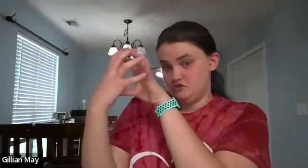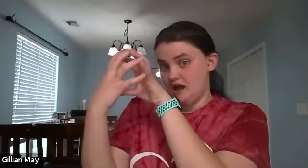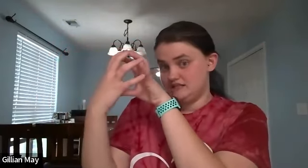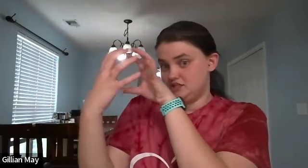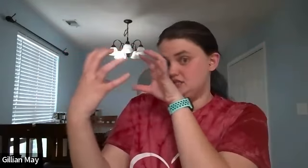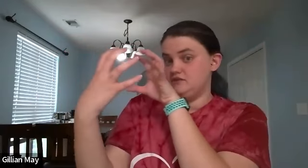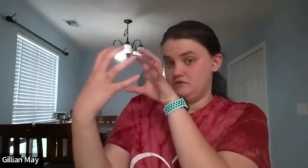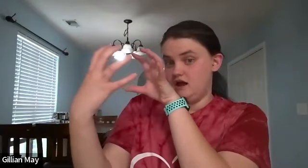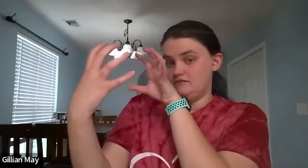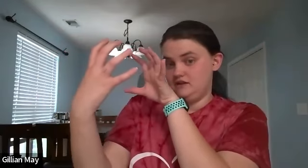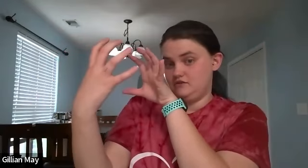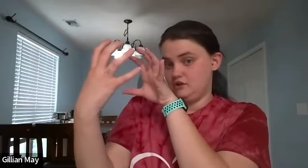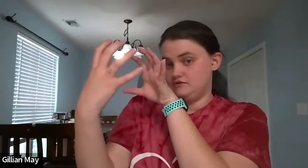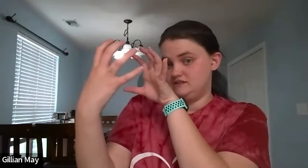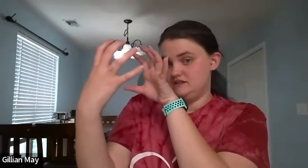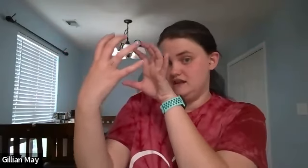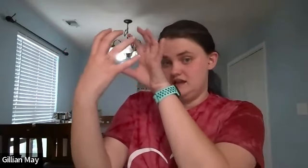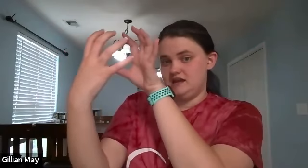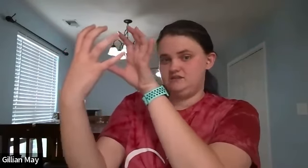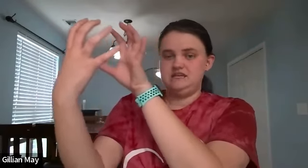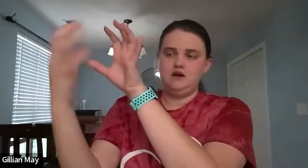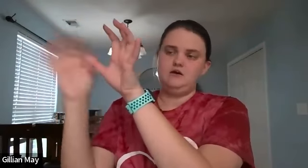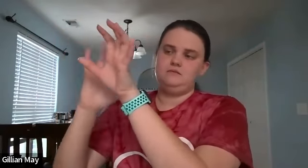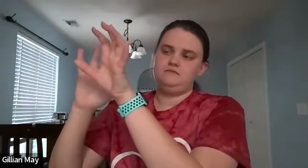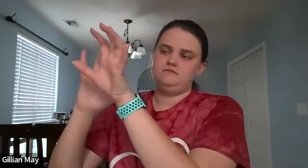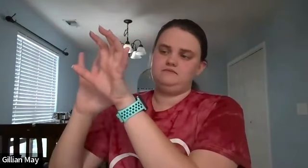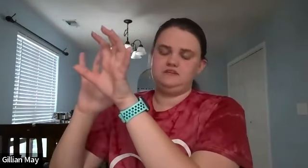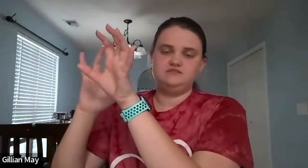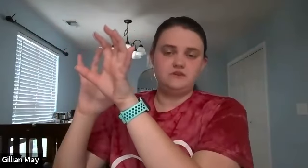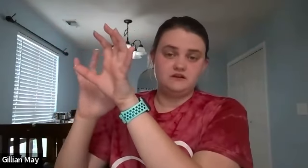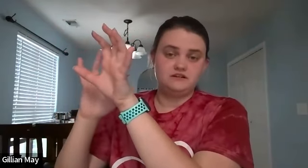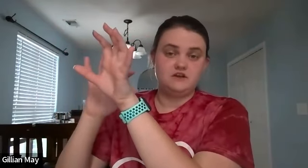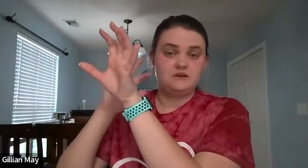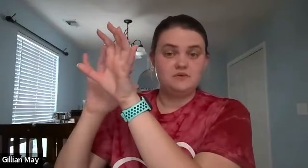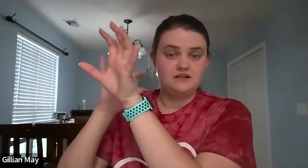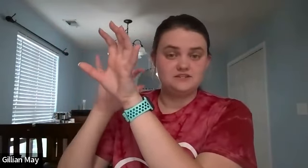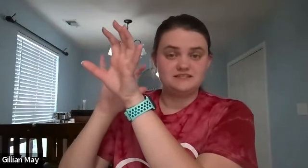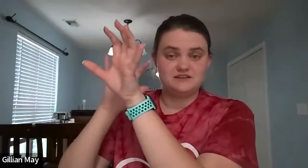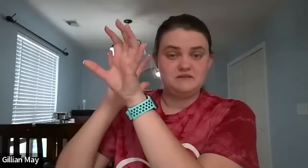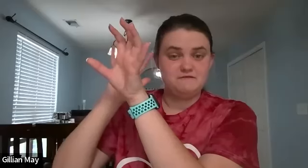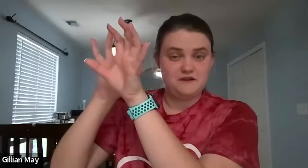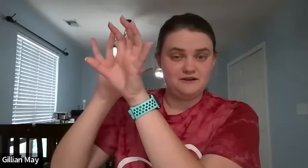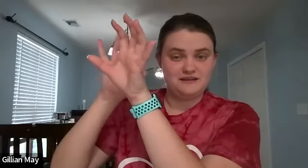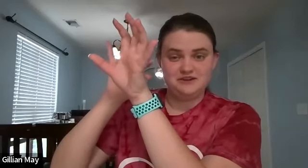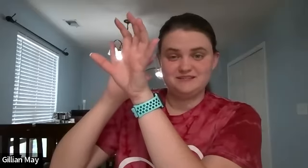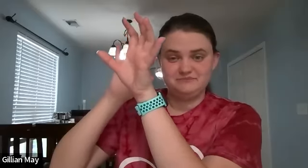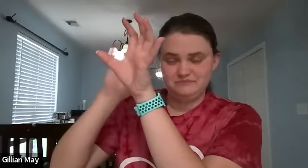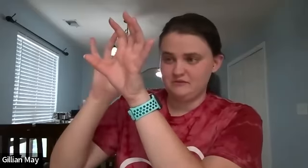not touching. They're not there. They're close. And you see how it's very hard to describe it. I apologize. It's going to be a very hard time, you guys. Bear with